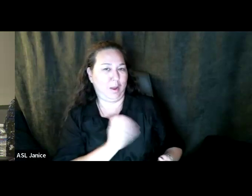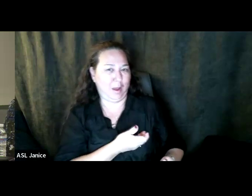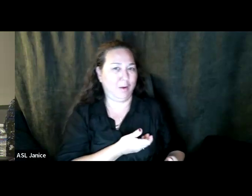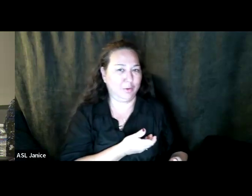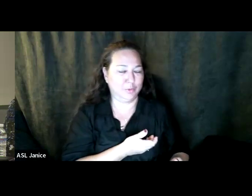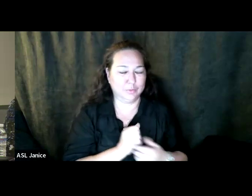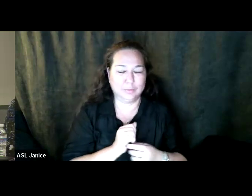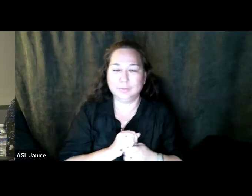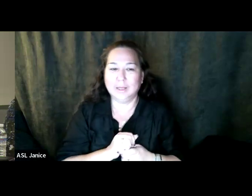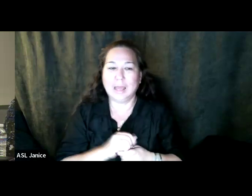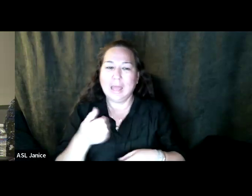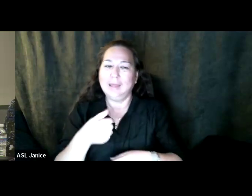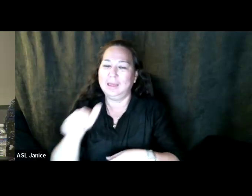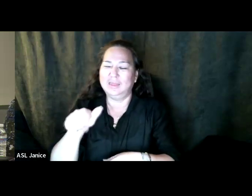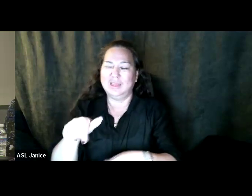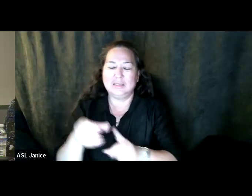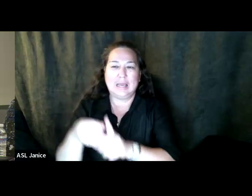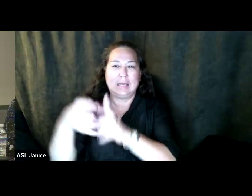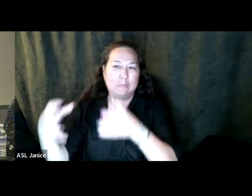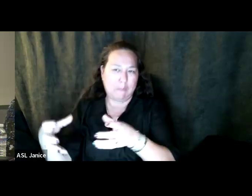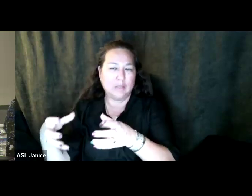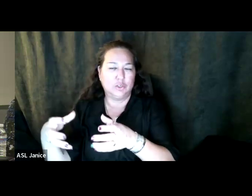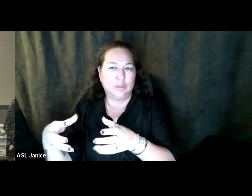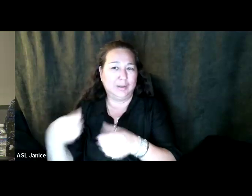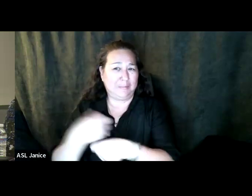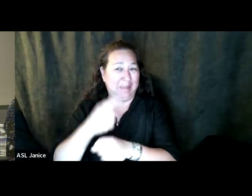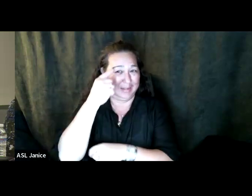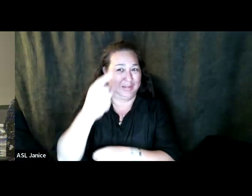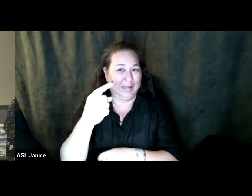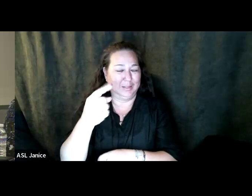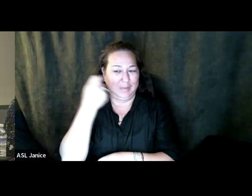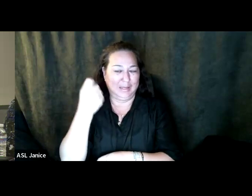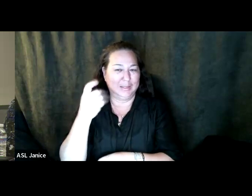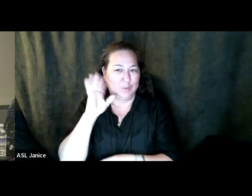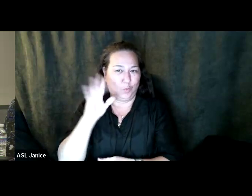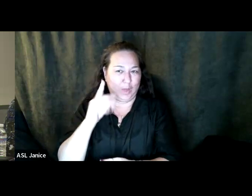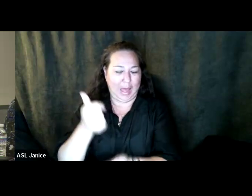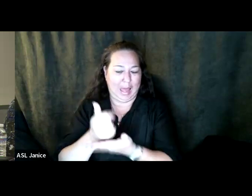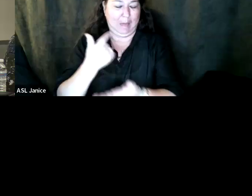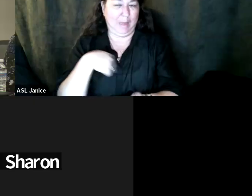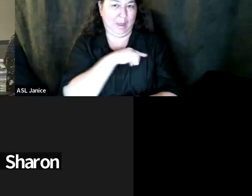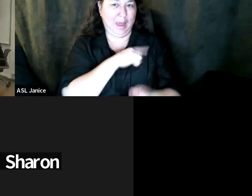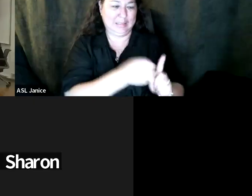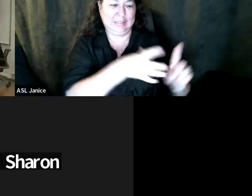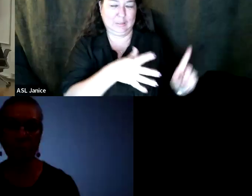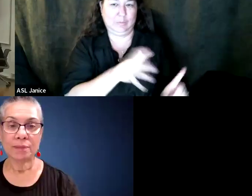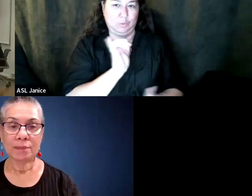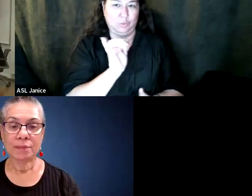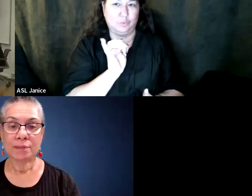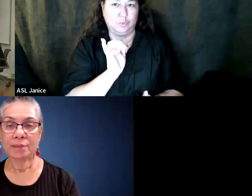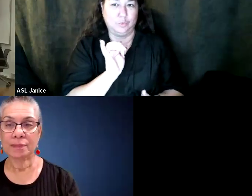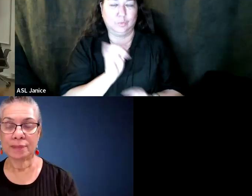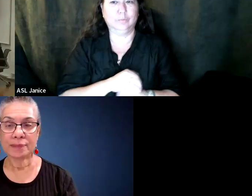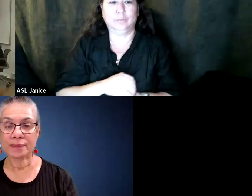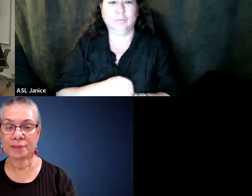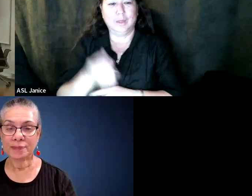and it actually helps us to continue to build that foundation of increasing high quality seats. I will say, and